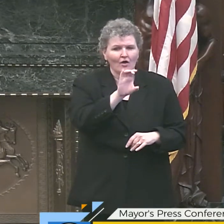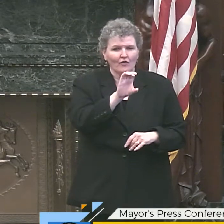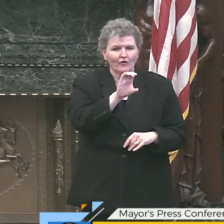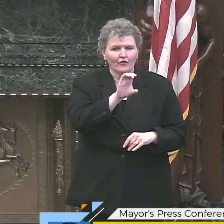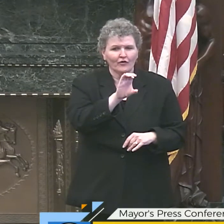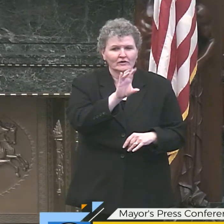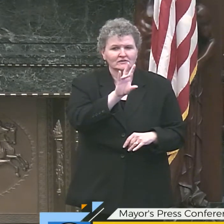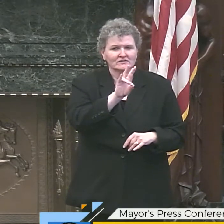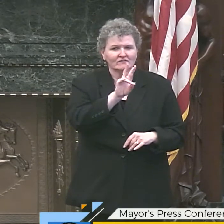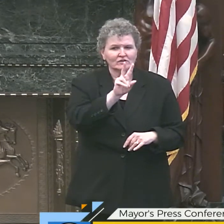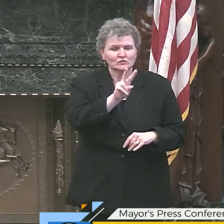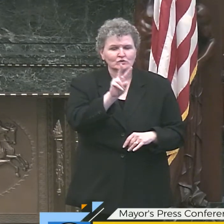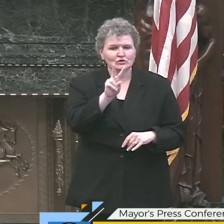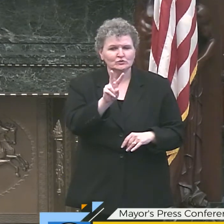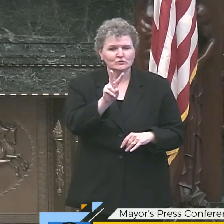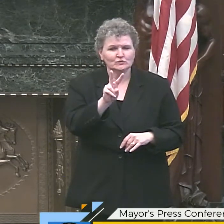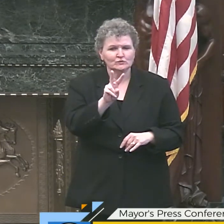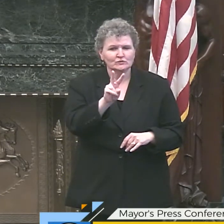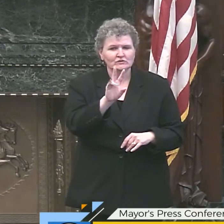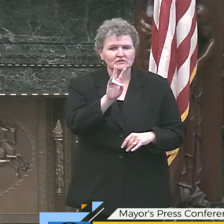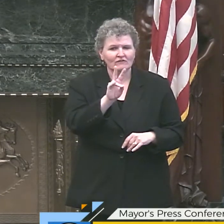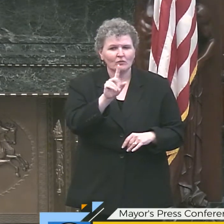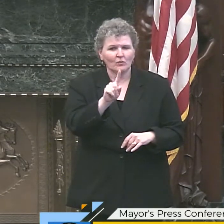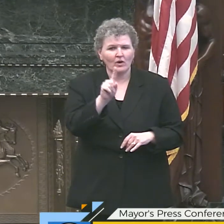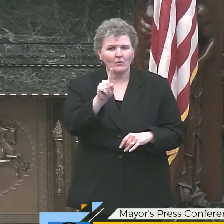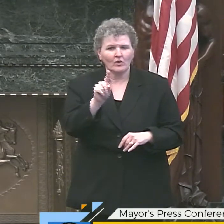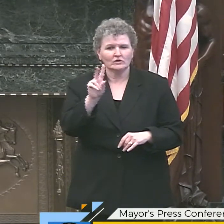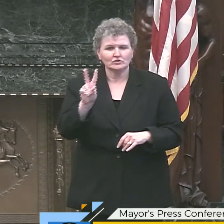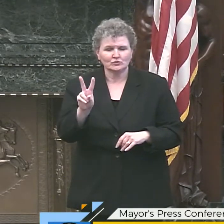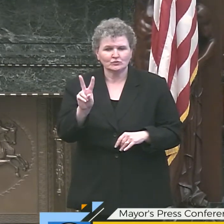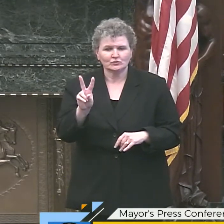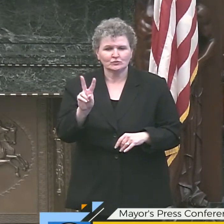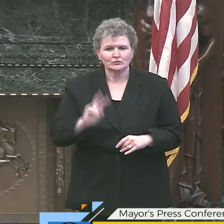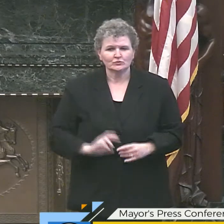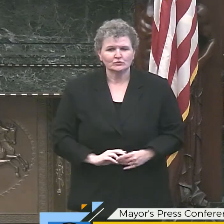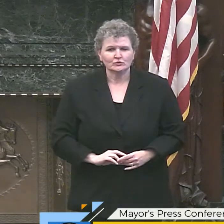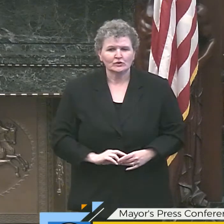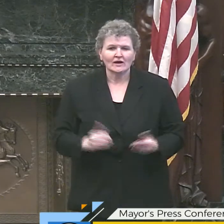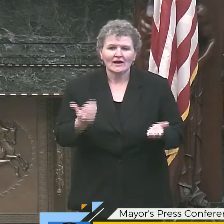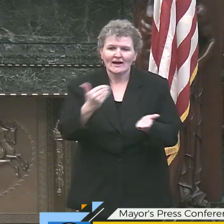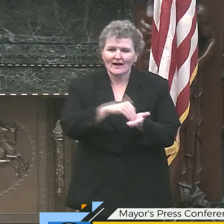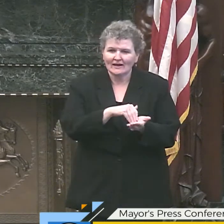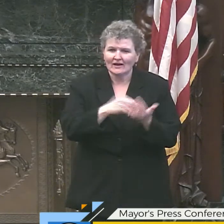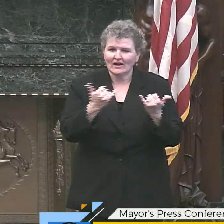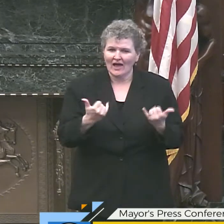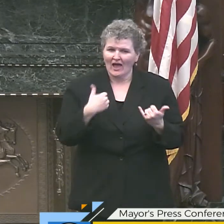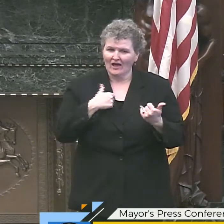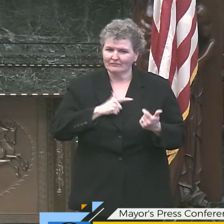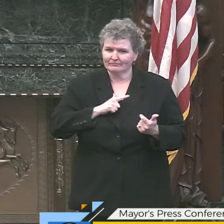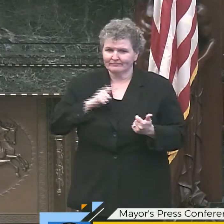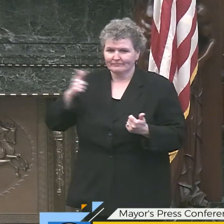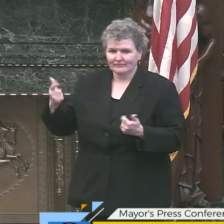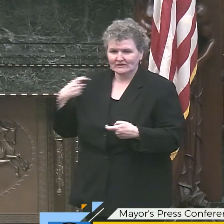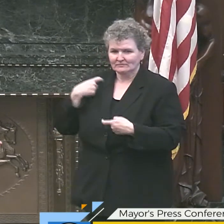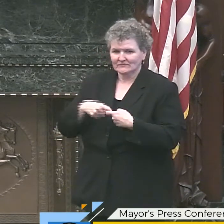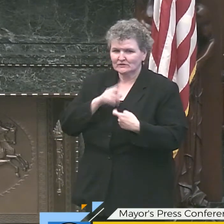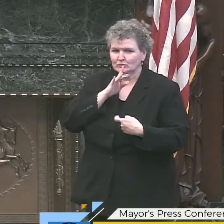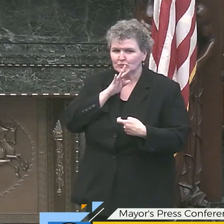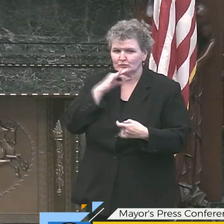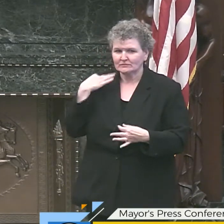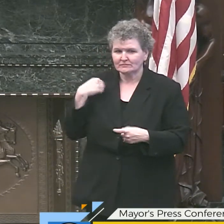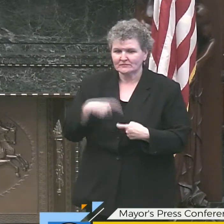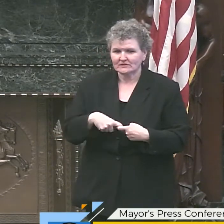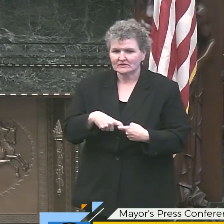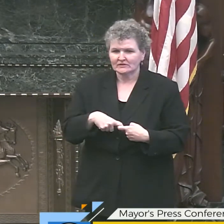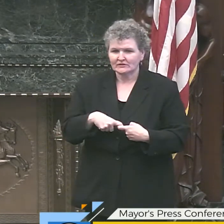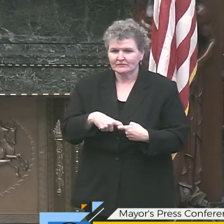1-800-722-7112. Now I want to turn it over to Armando Esquerra-Hasbun, who's going to summarize my comments and the mayor's comments, and then we'll take